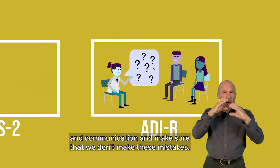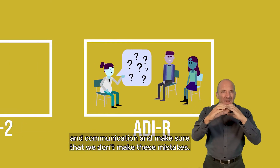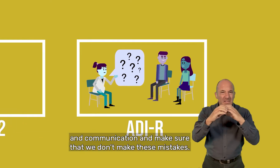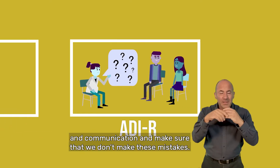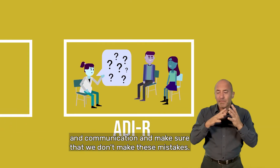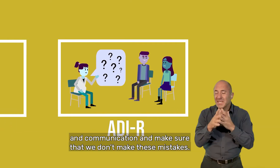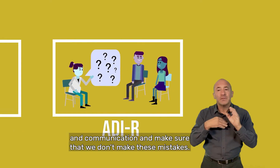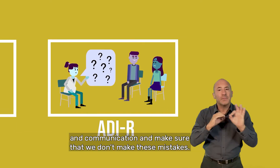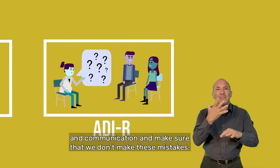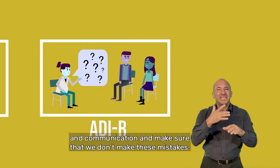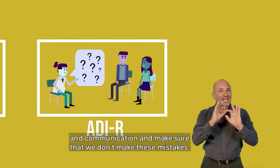don't make these mistakes.